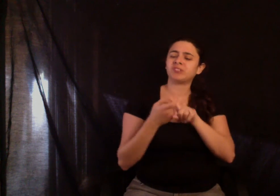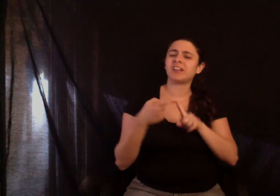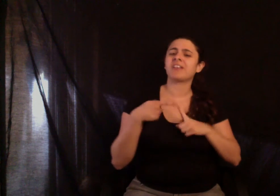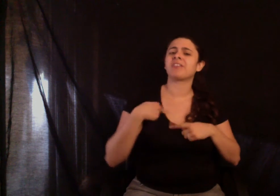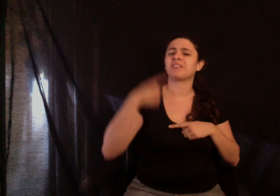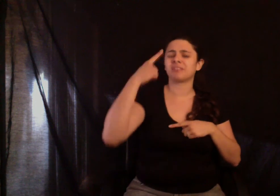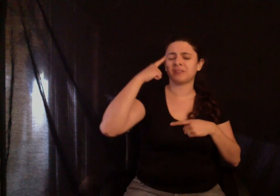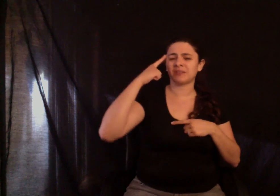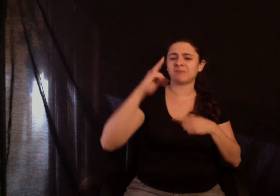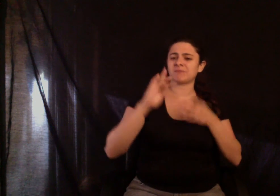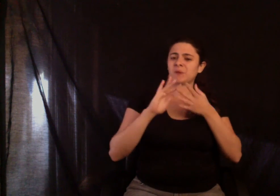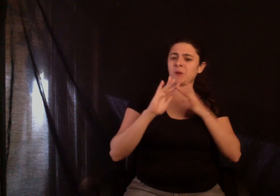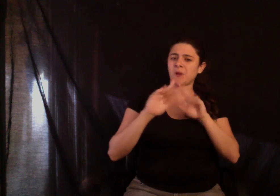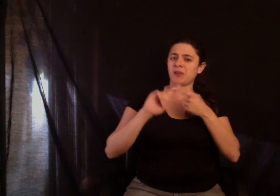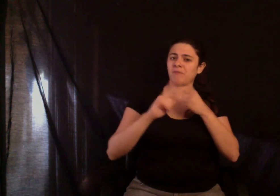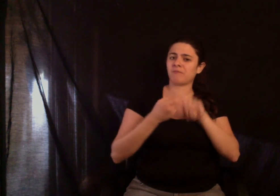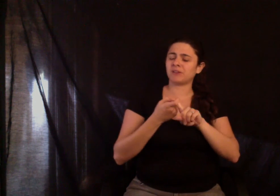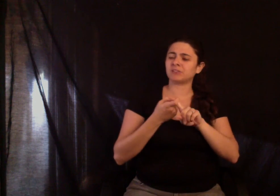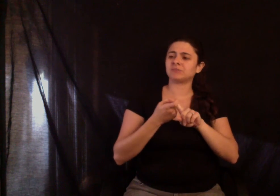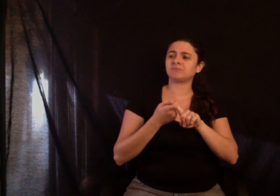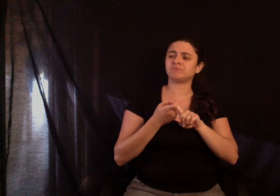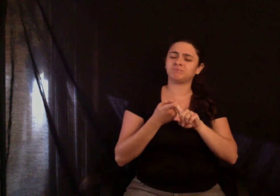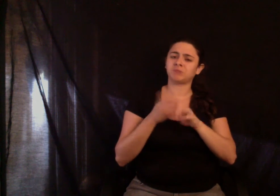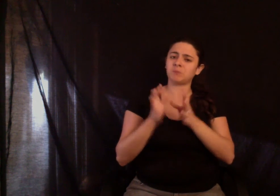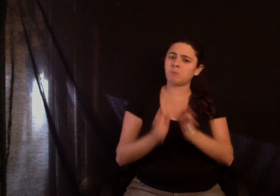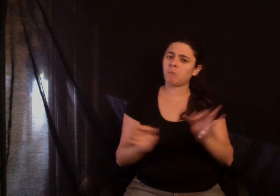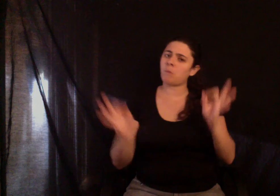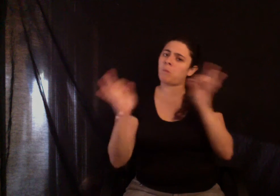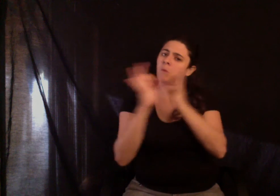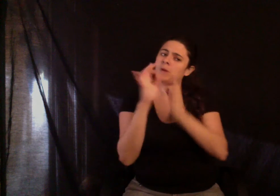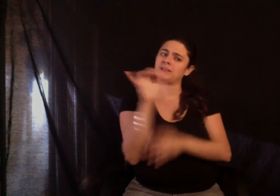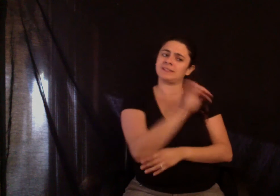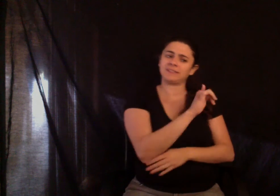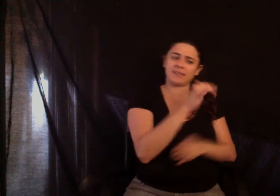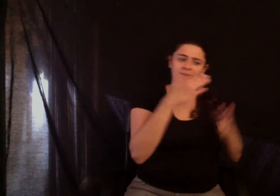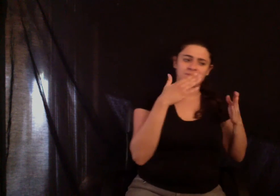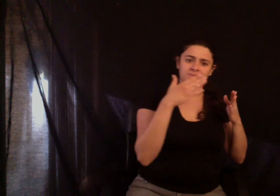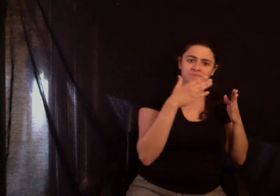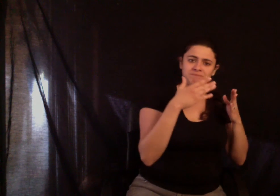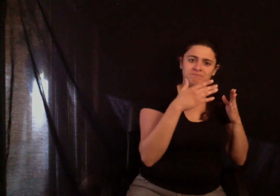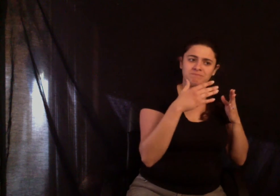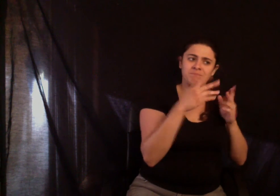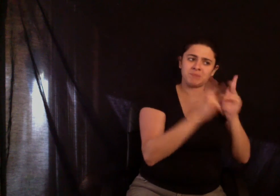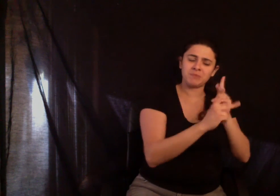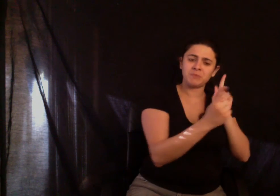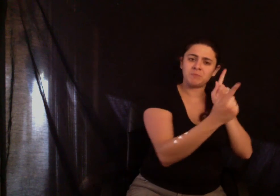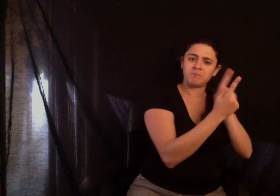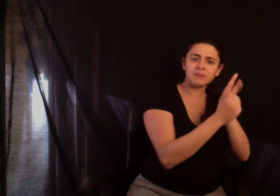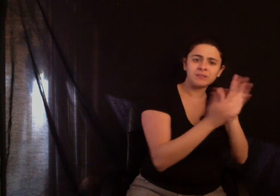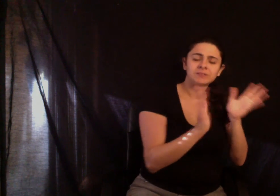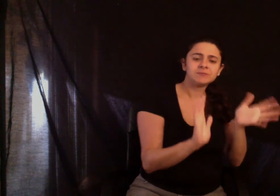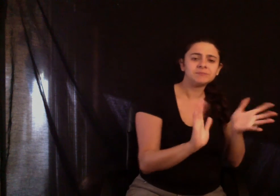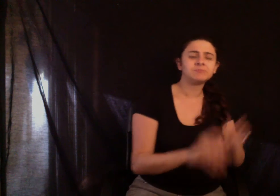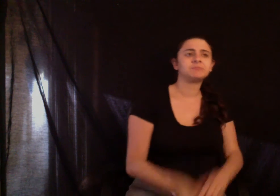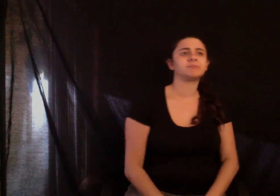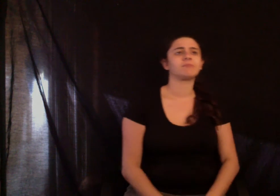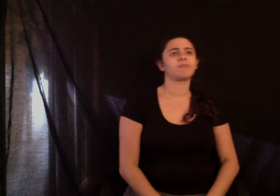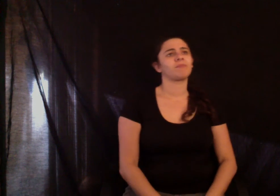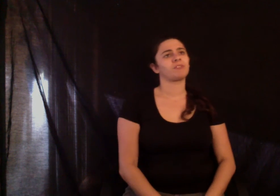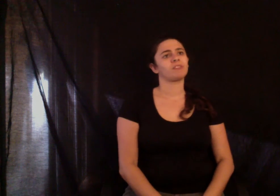I really do. We live in a digital age, and it's just incredible that you can connect so deeply with people that you've never met in person. And I think that